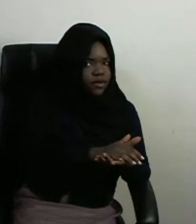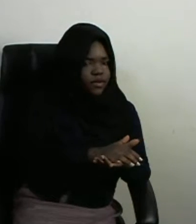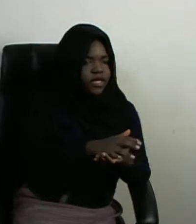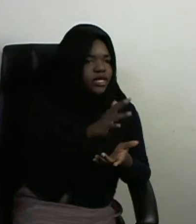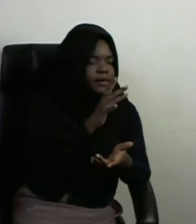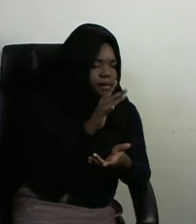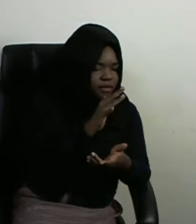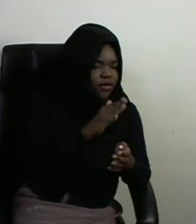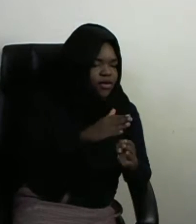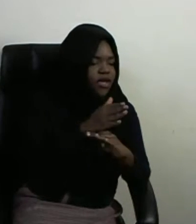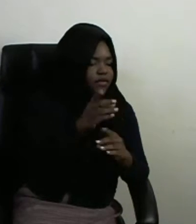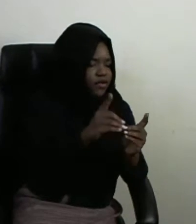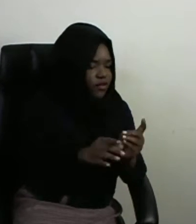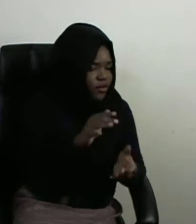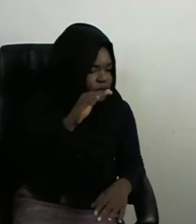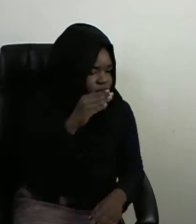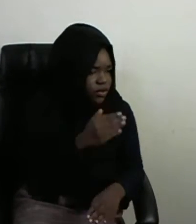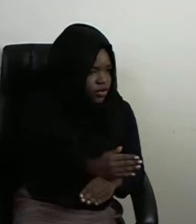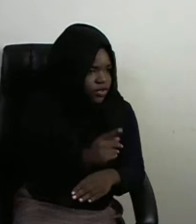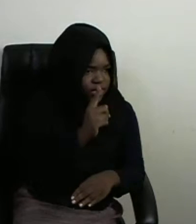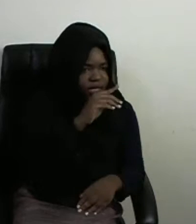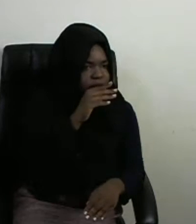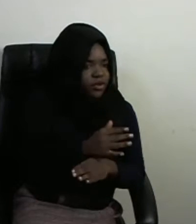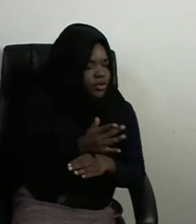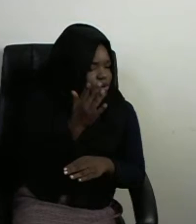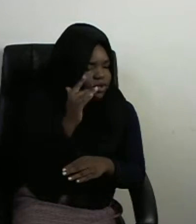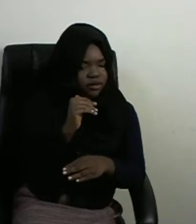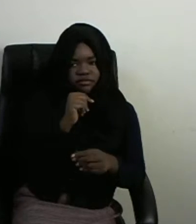the mother after divorcing the stepdaughter?